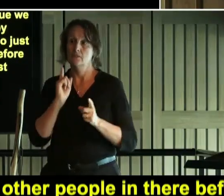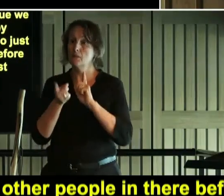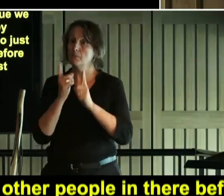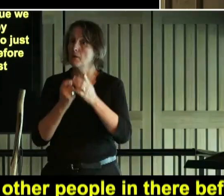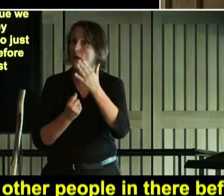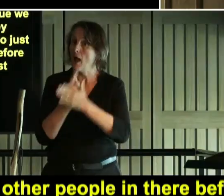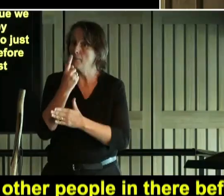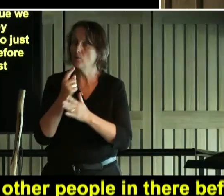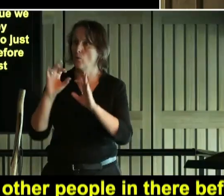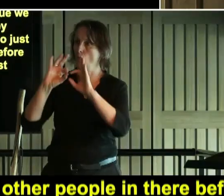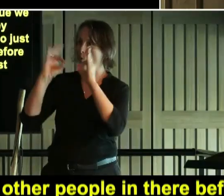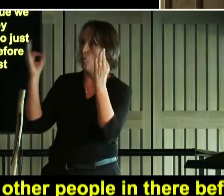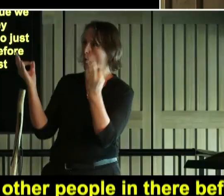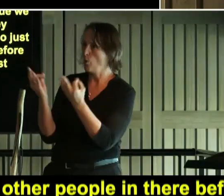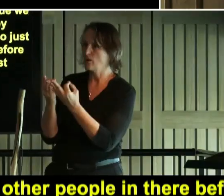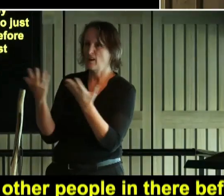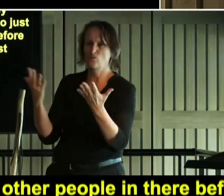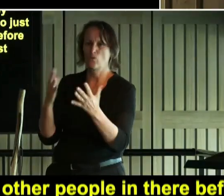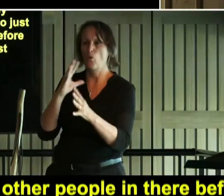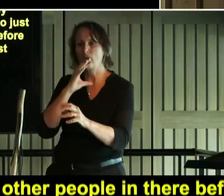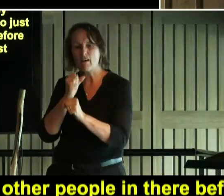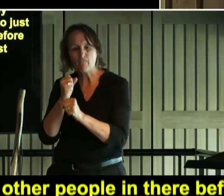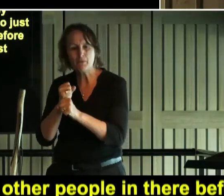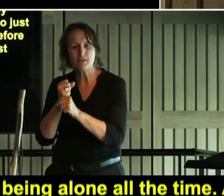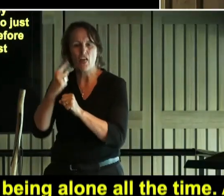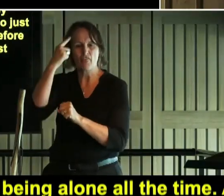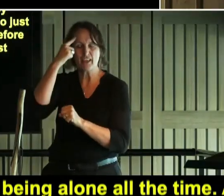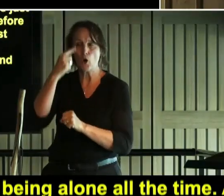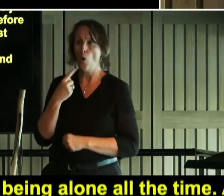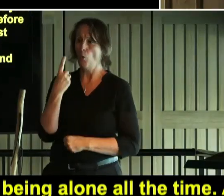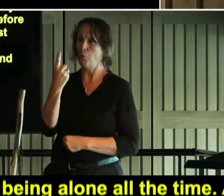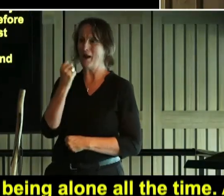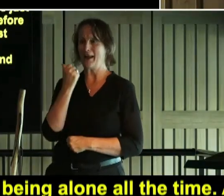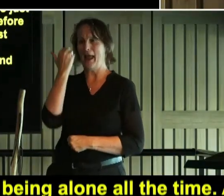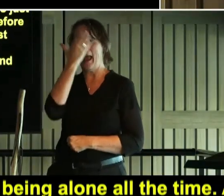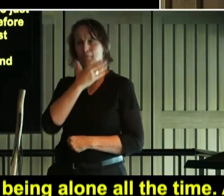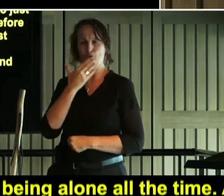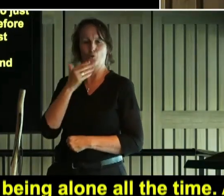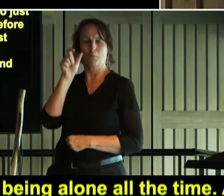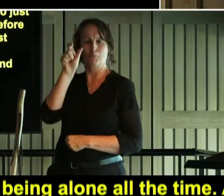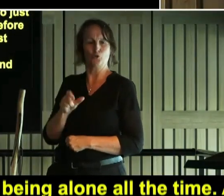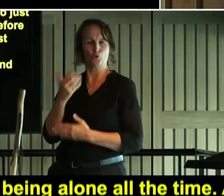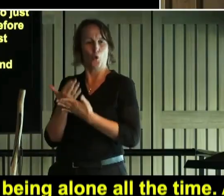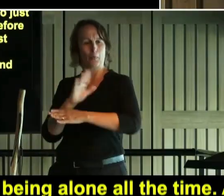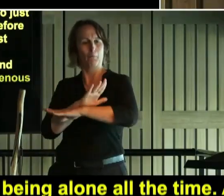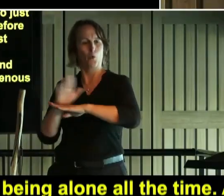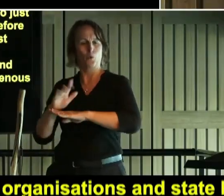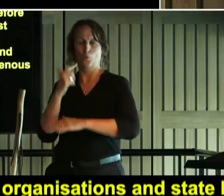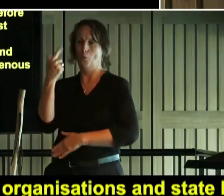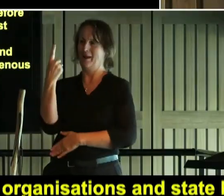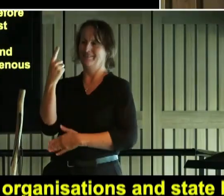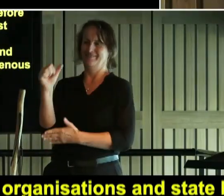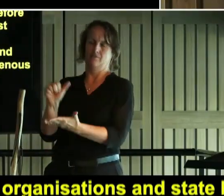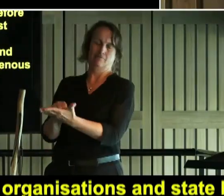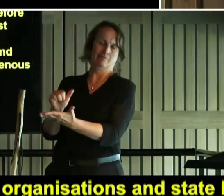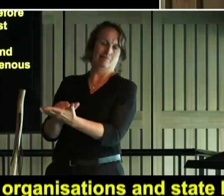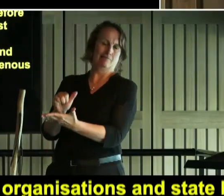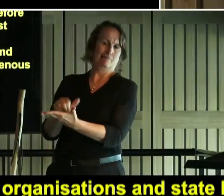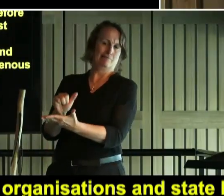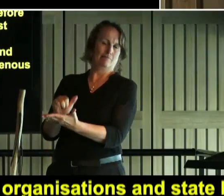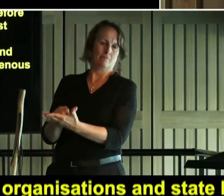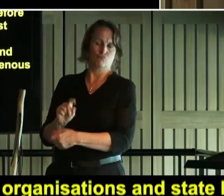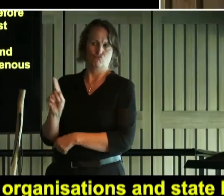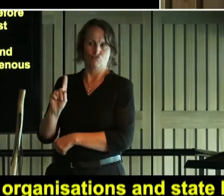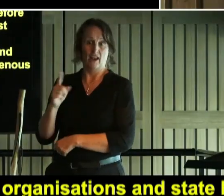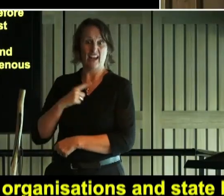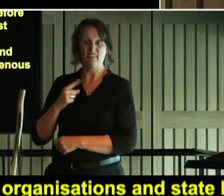happens is organisations and state bodies think that just having one Indigenous person on a board or there is all they need. That's fine.